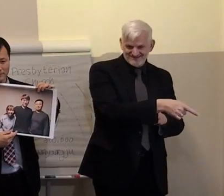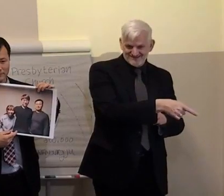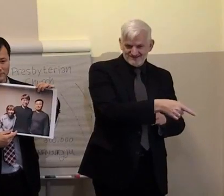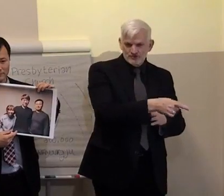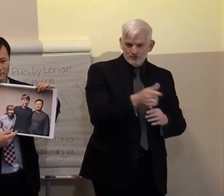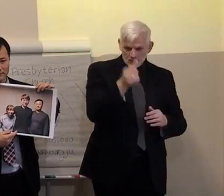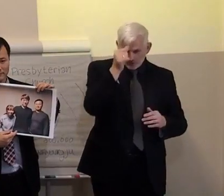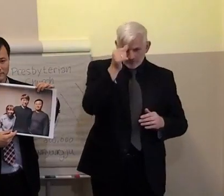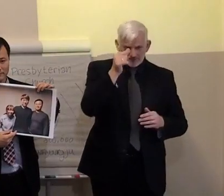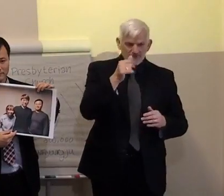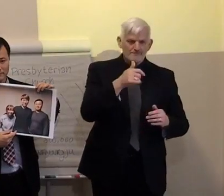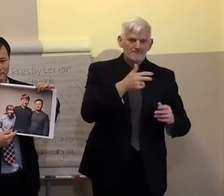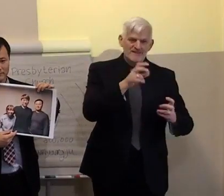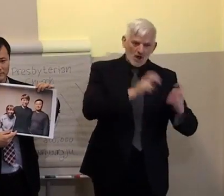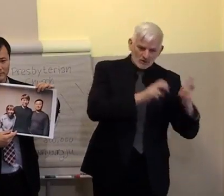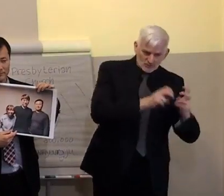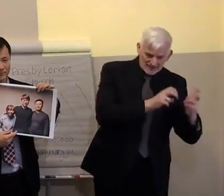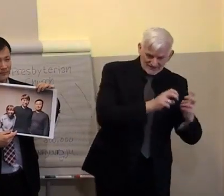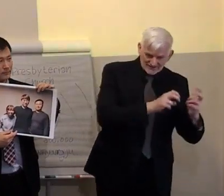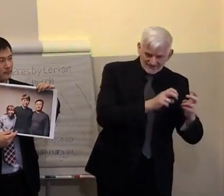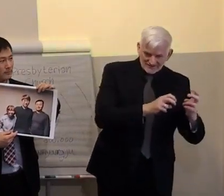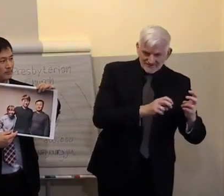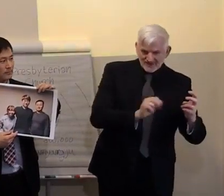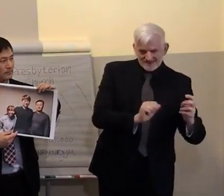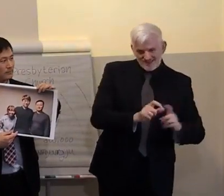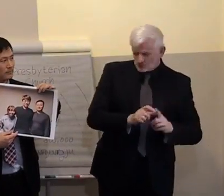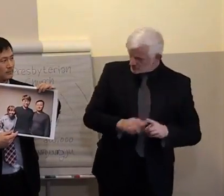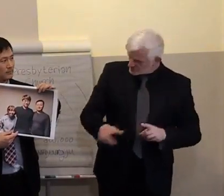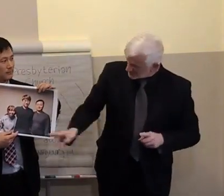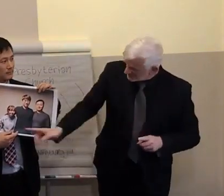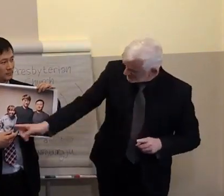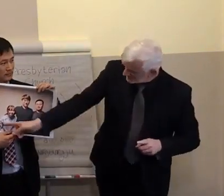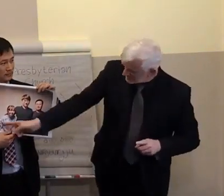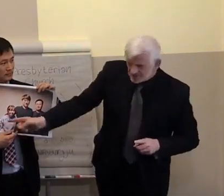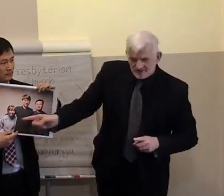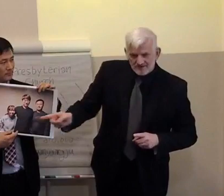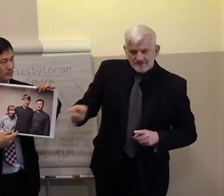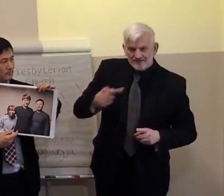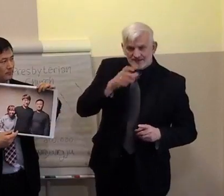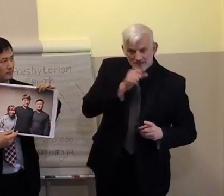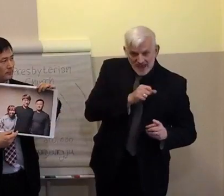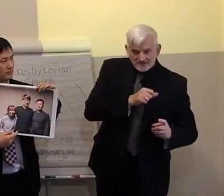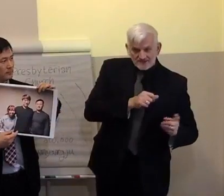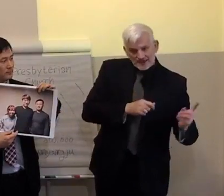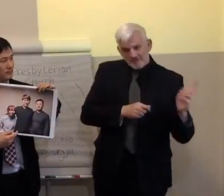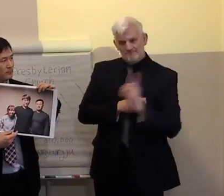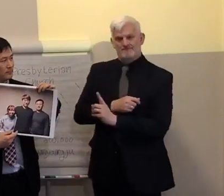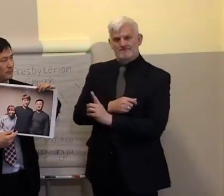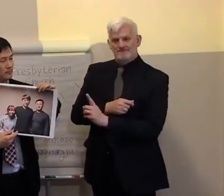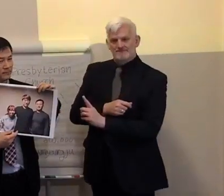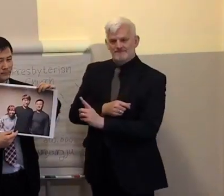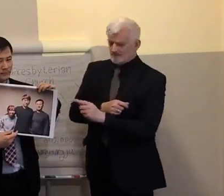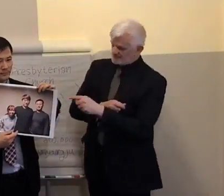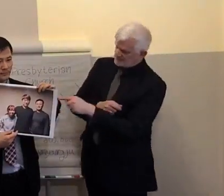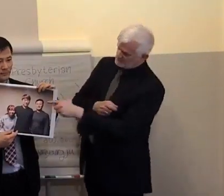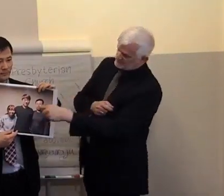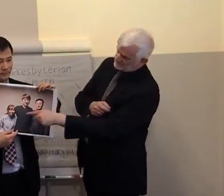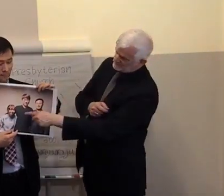The woman that her mother's been arguing, that's their daughter. And the man came.